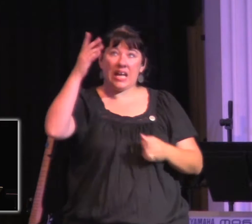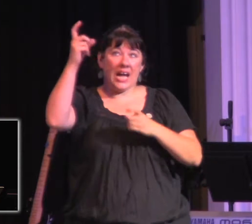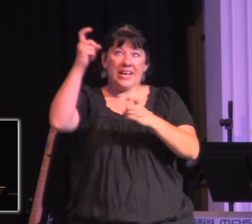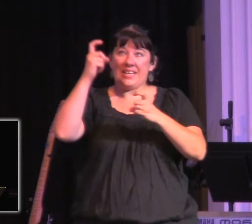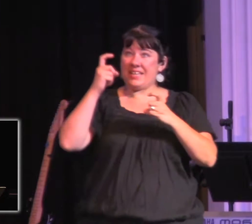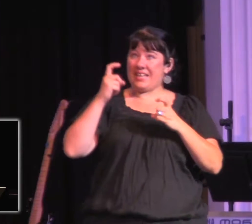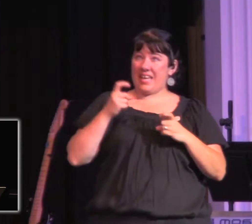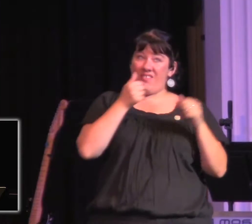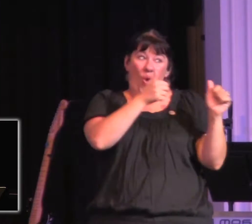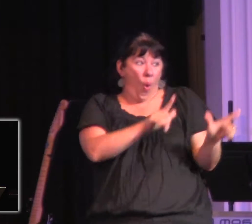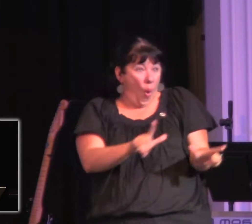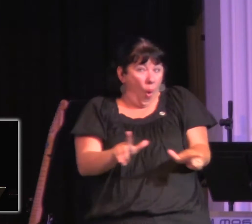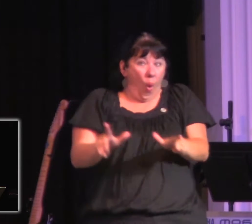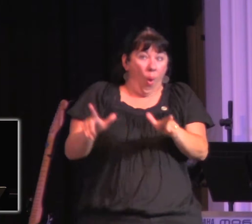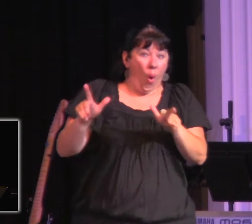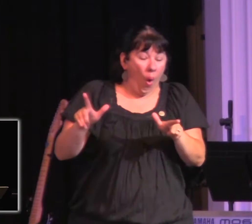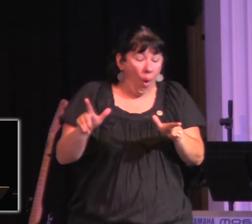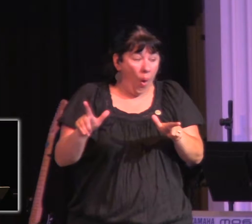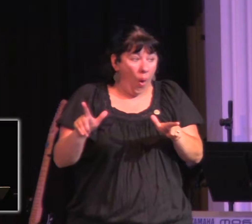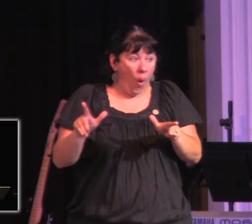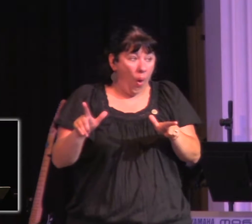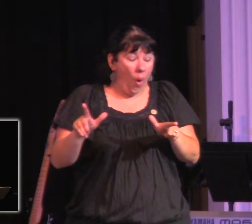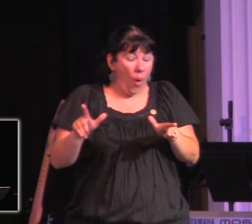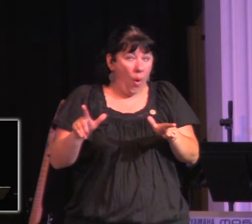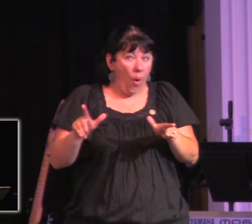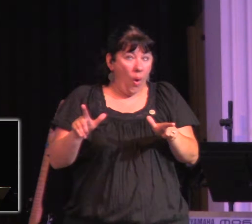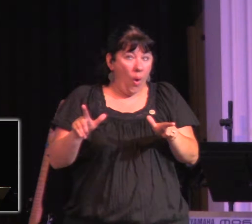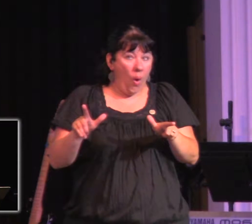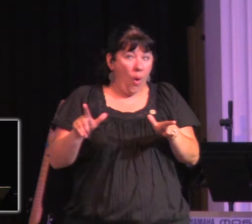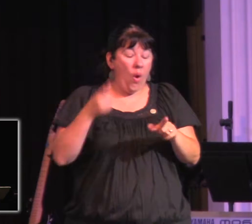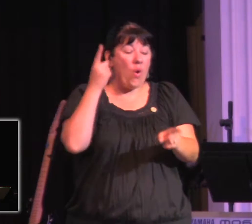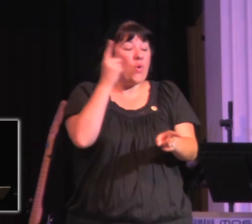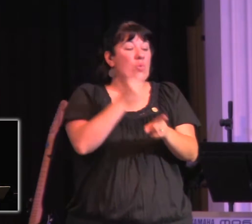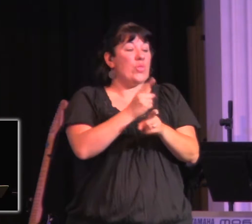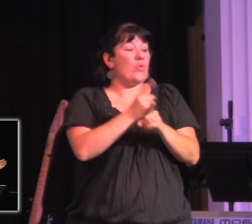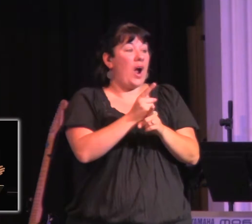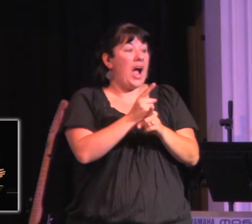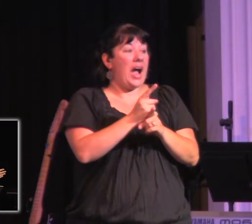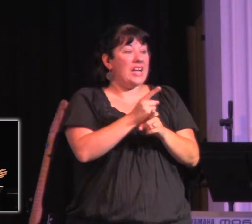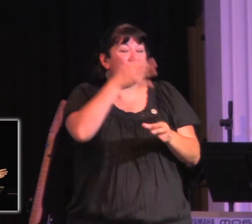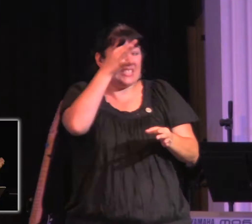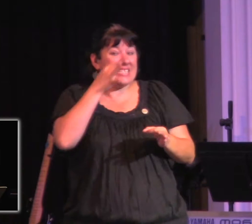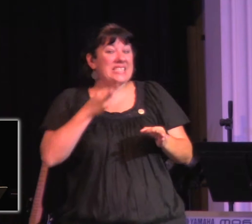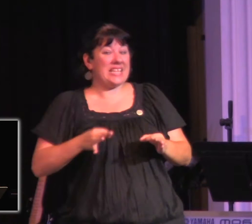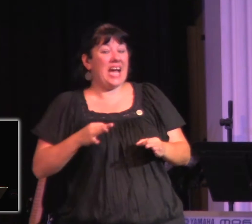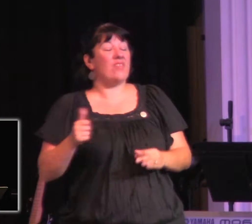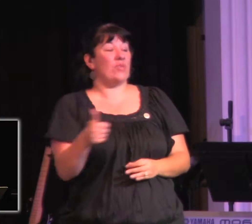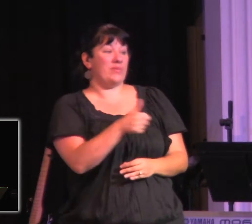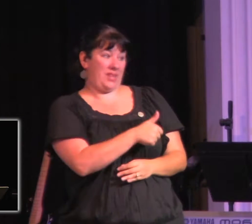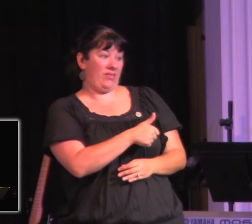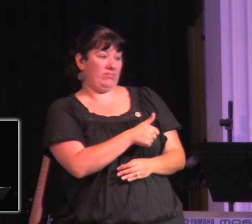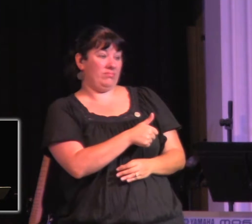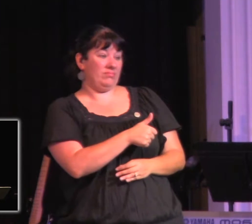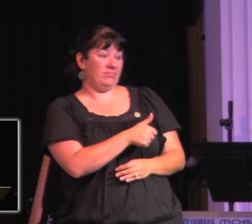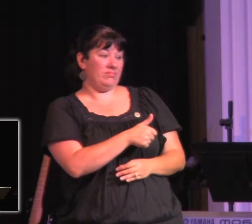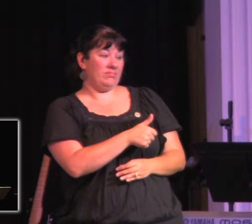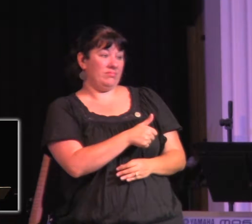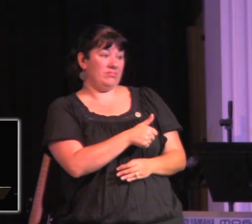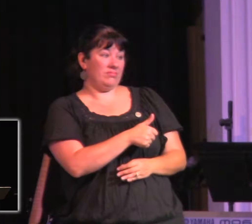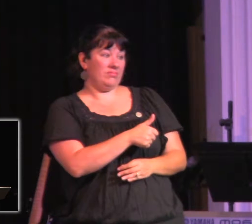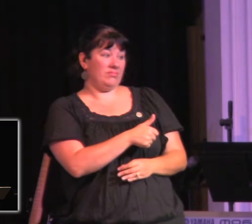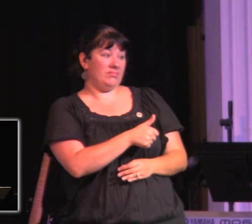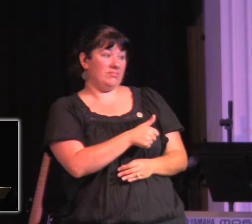of choice, people make wrong choices and bad decisions, and bad things happen to good people. Is that right,